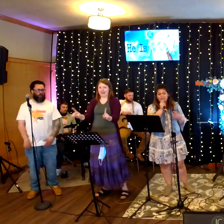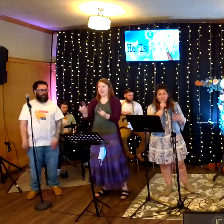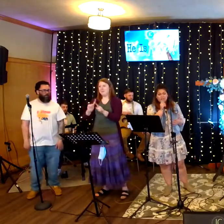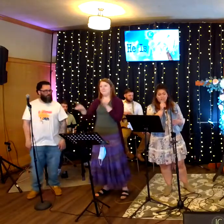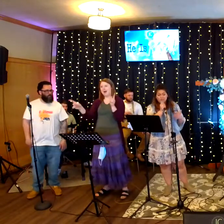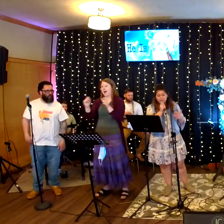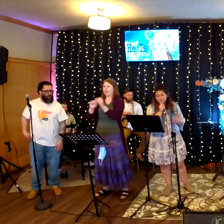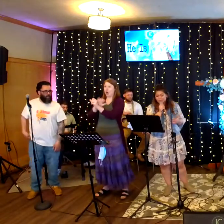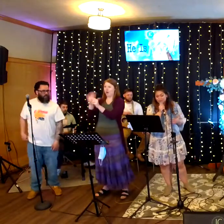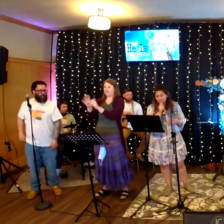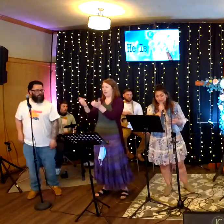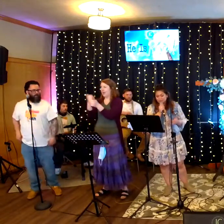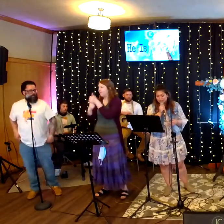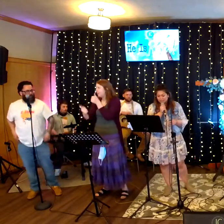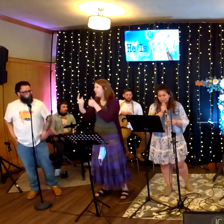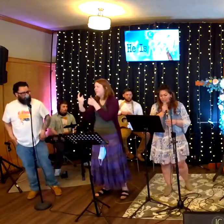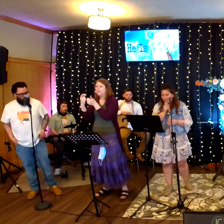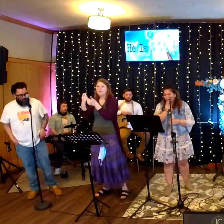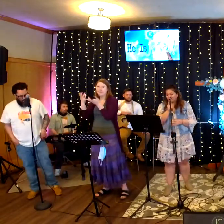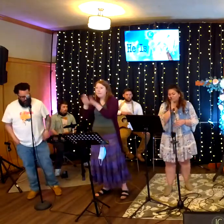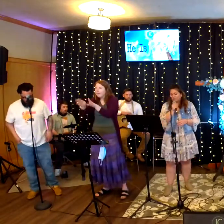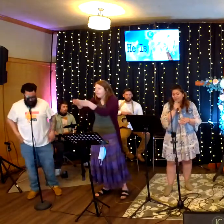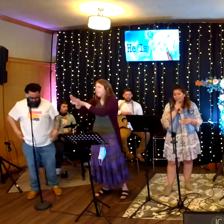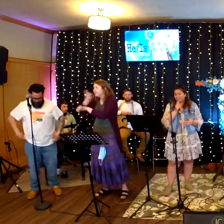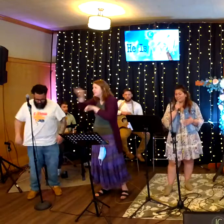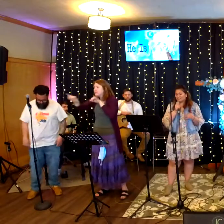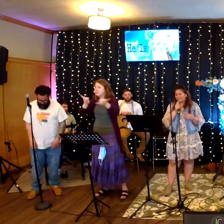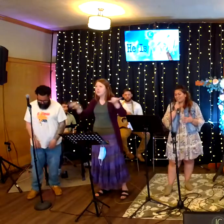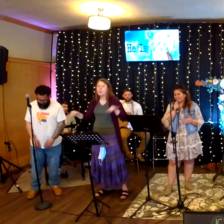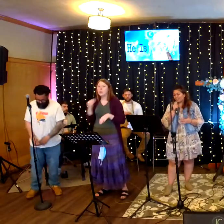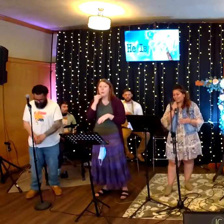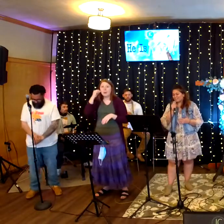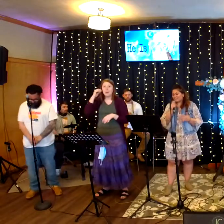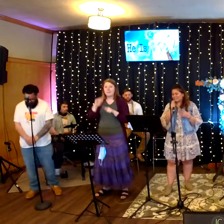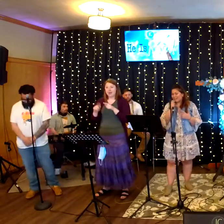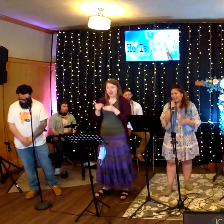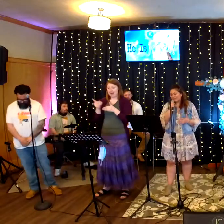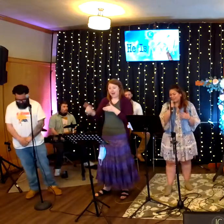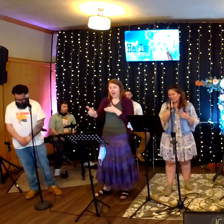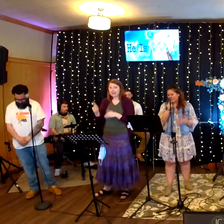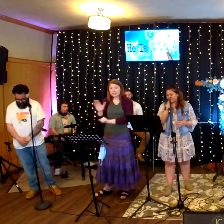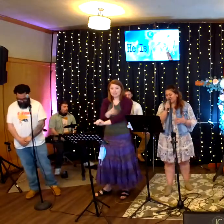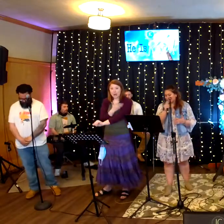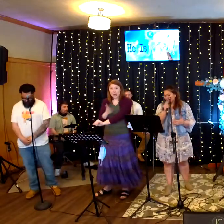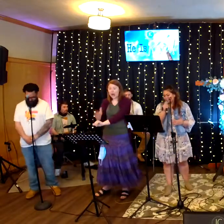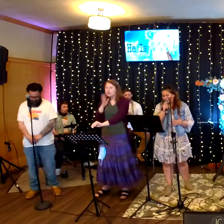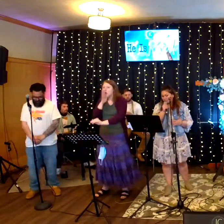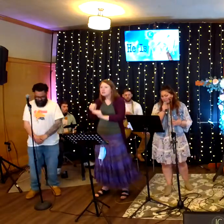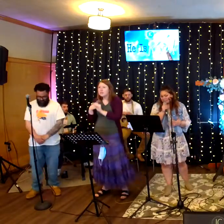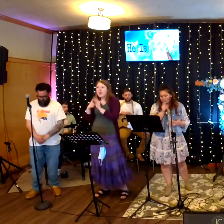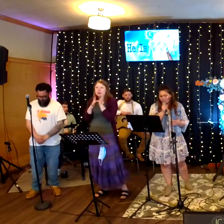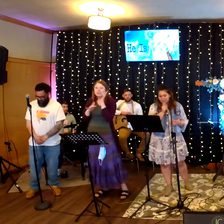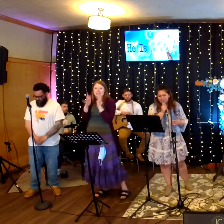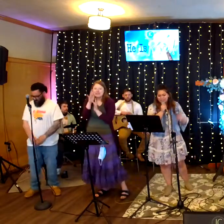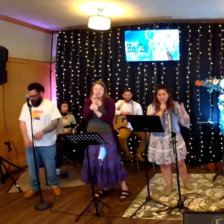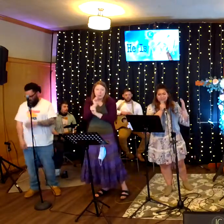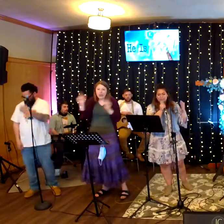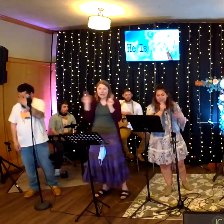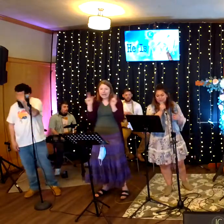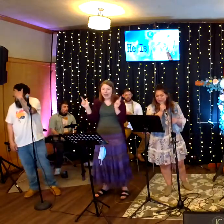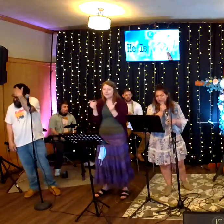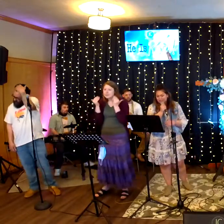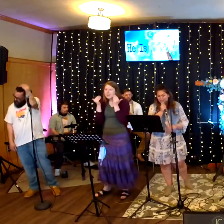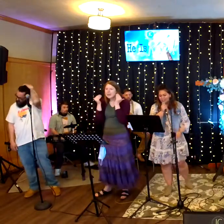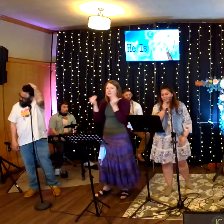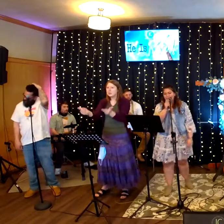that resurrection is possible. And Rattle, this next song, is the sound of that resurrection. So let's lift a